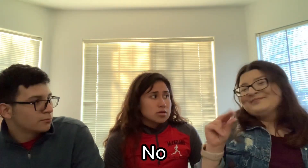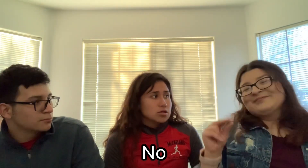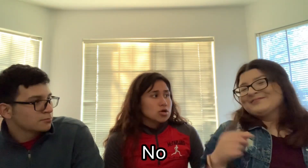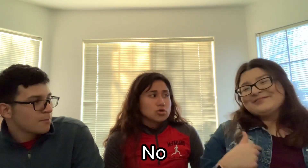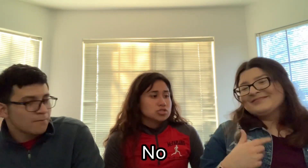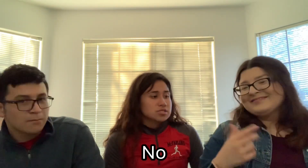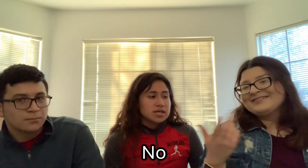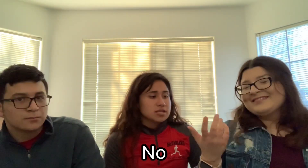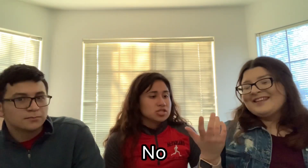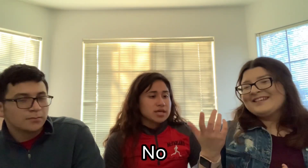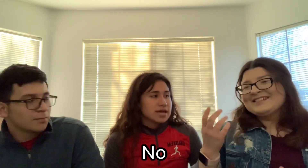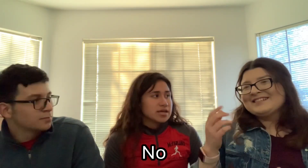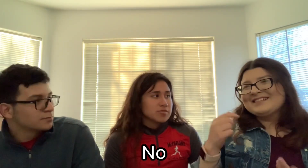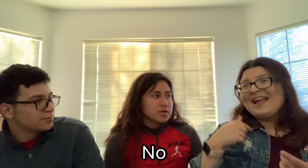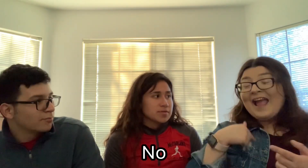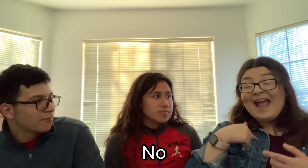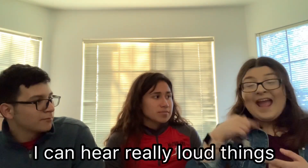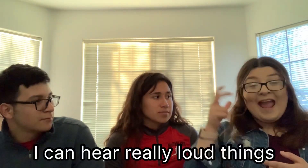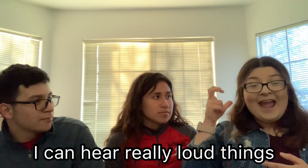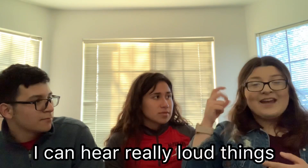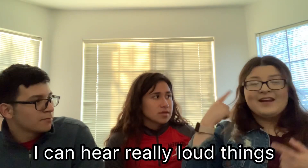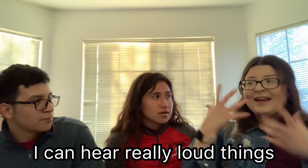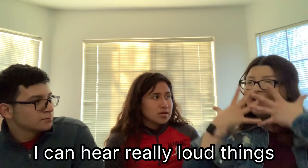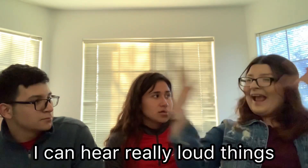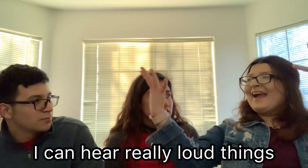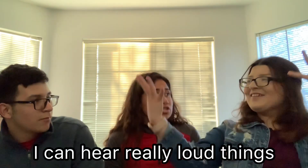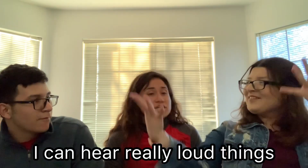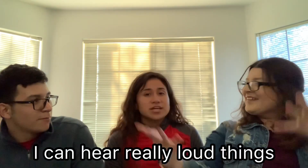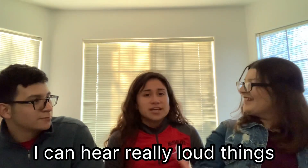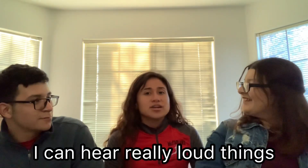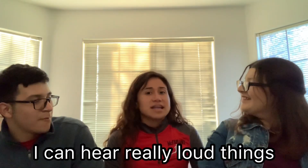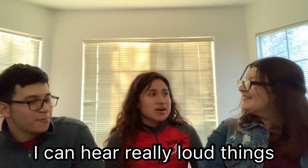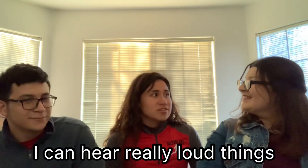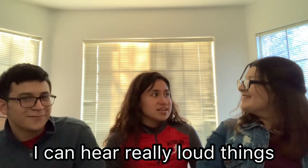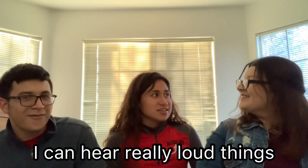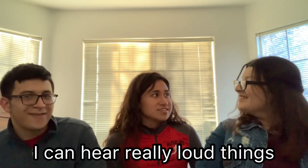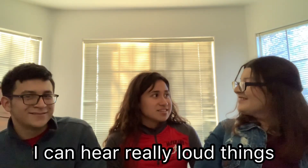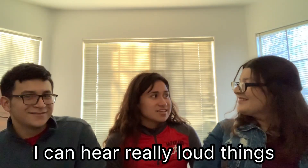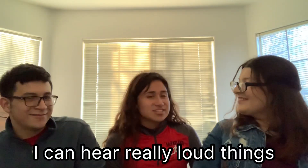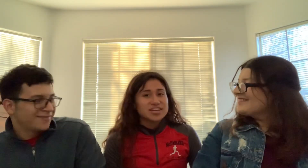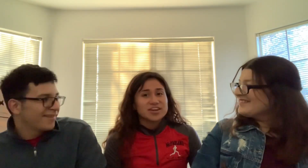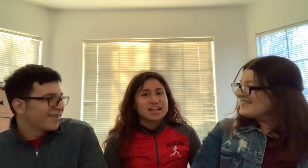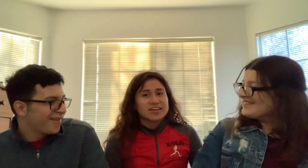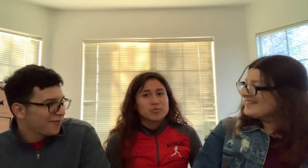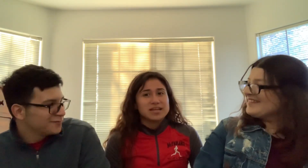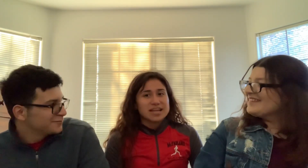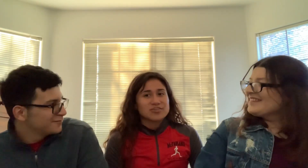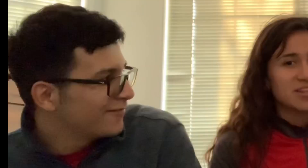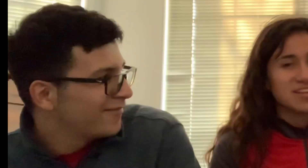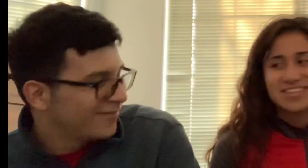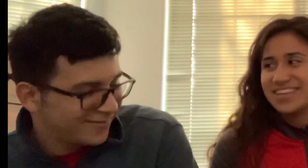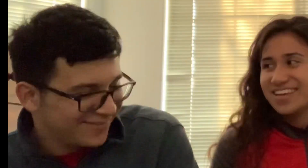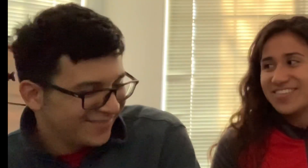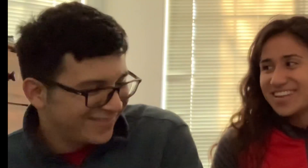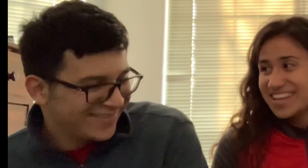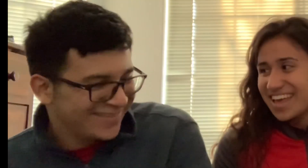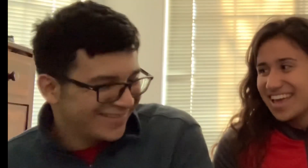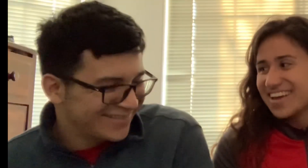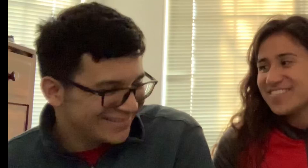No, she's saying she can't hear me. She can hear loud things. She can hear like really loud things. Yeah, I'm getting the hang of